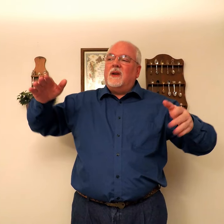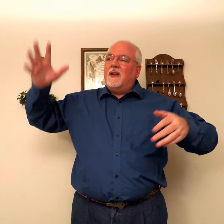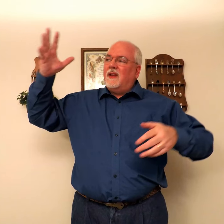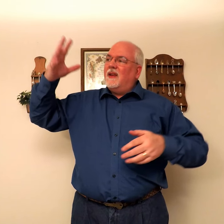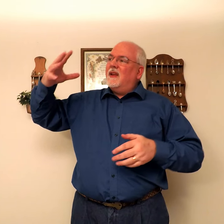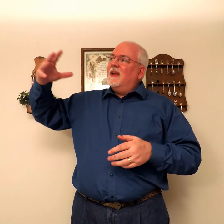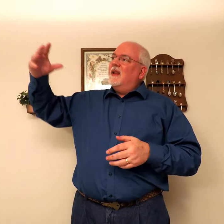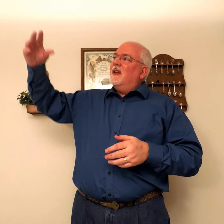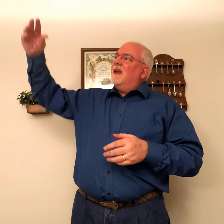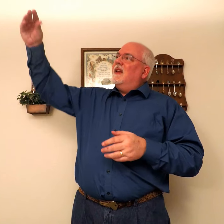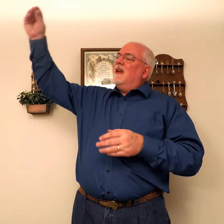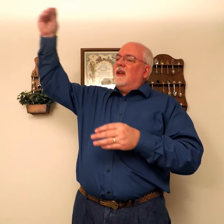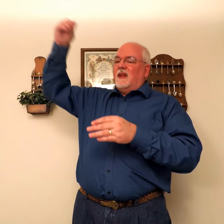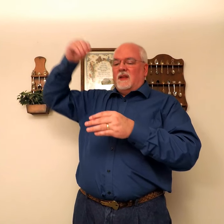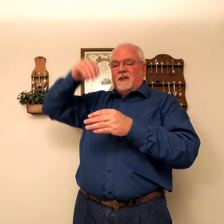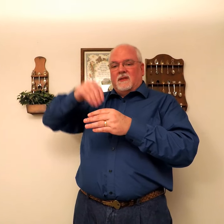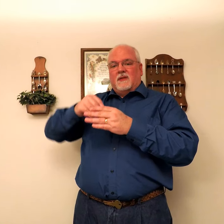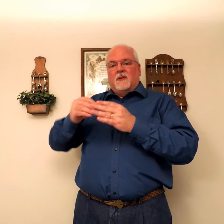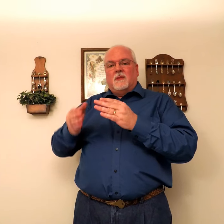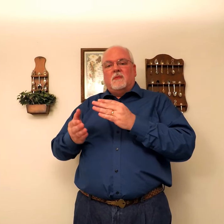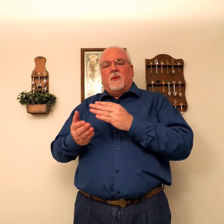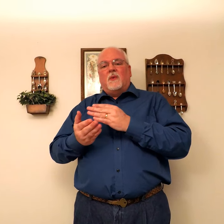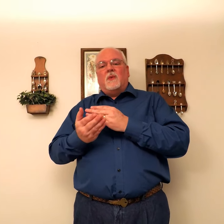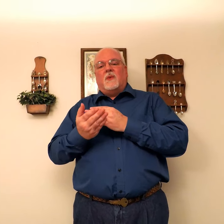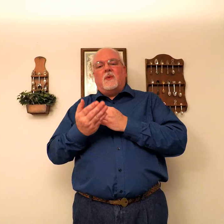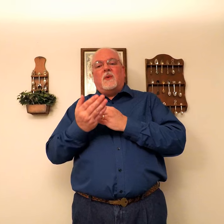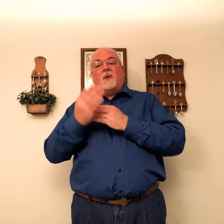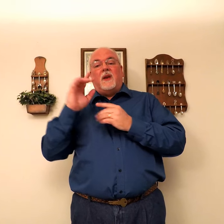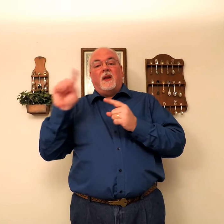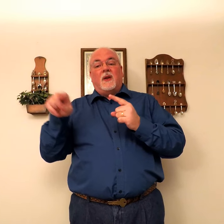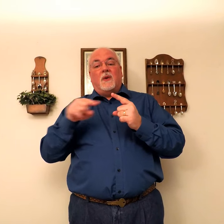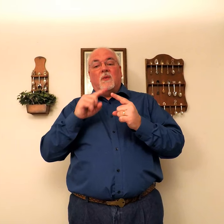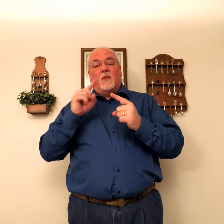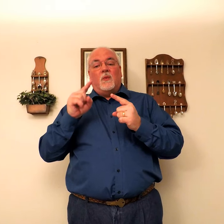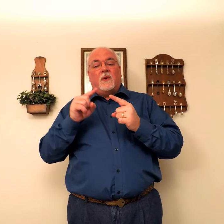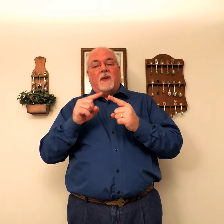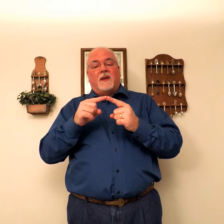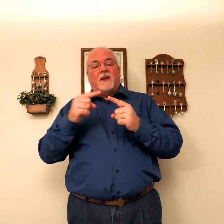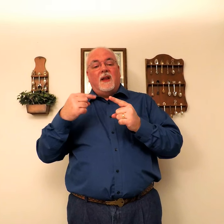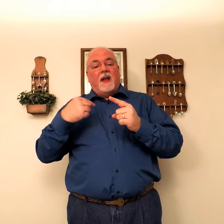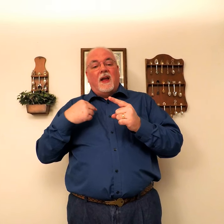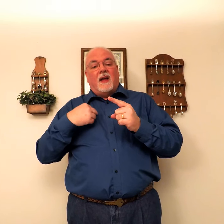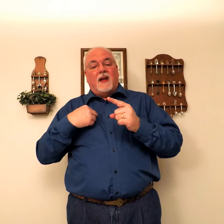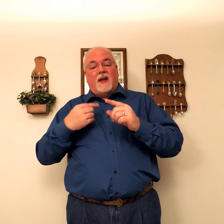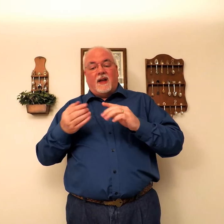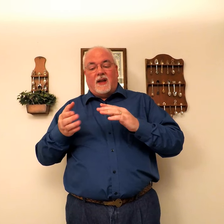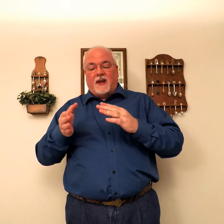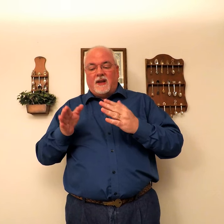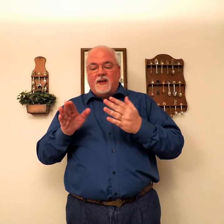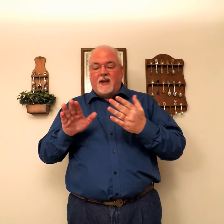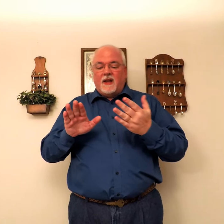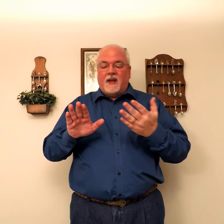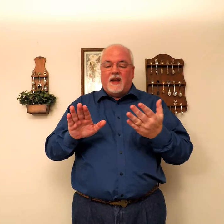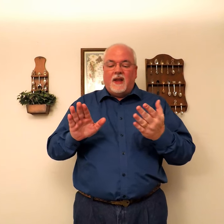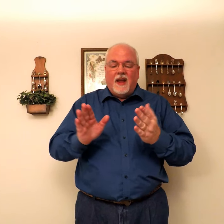Away in the morning when I die,